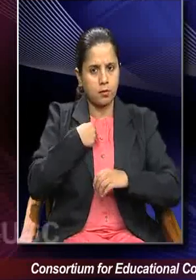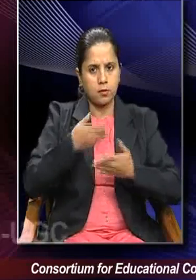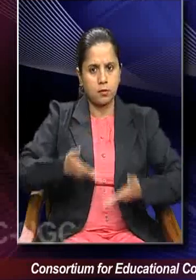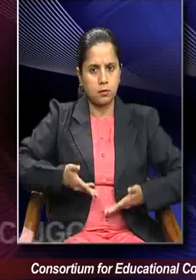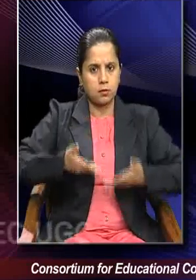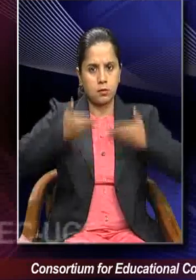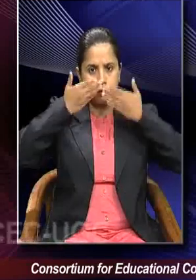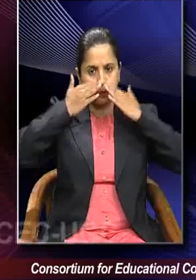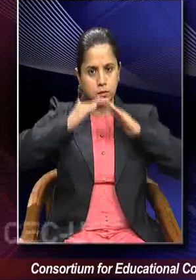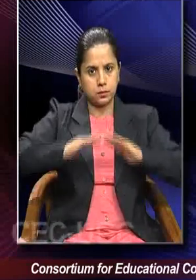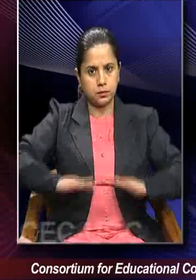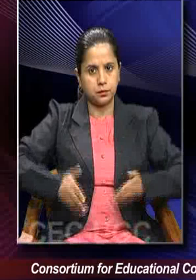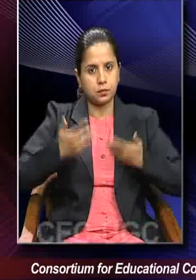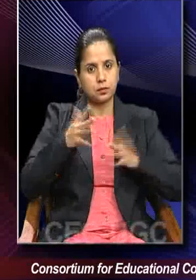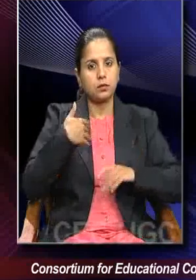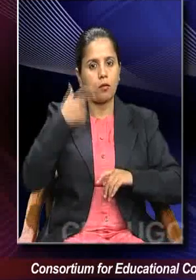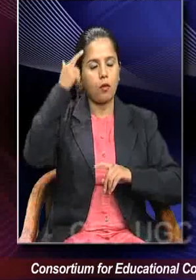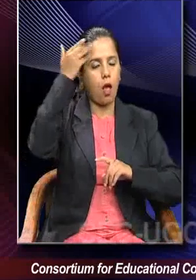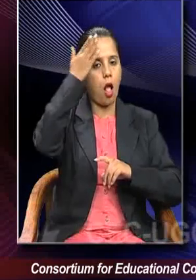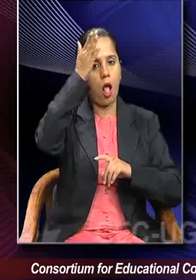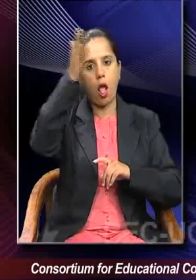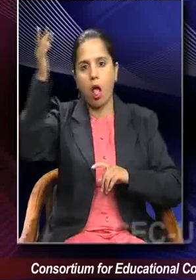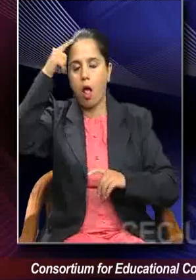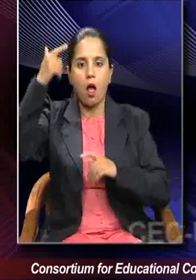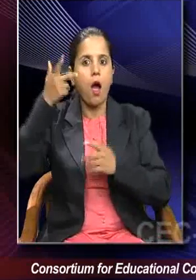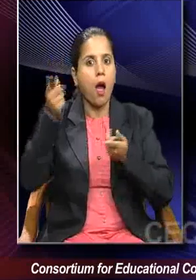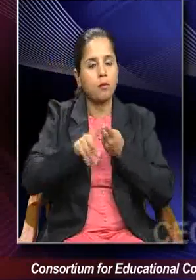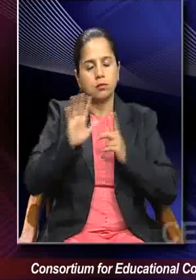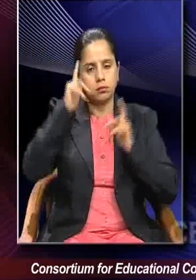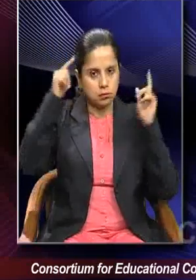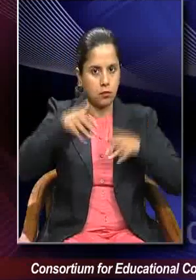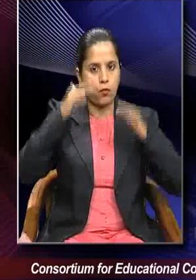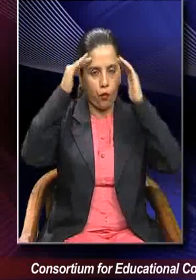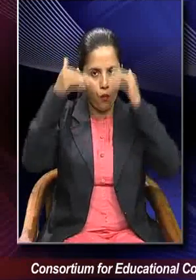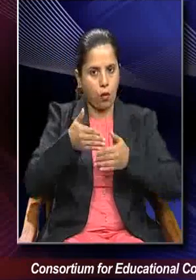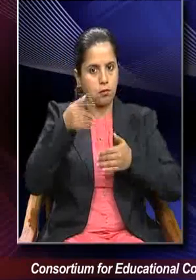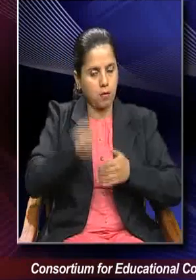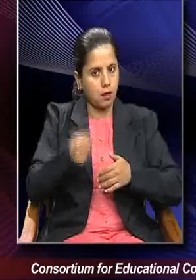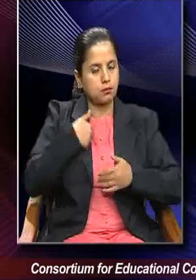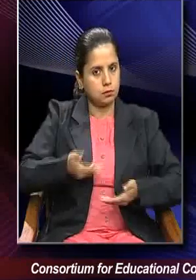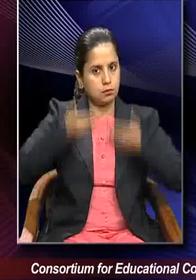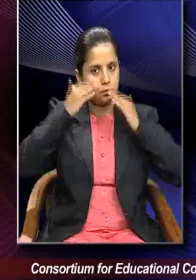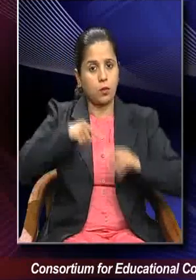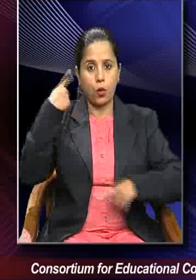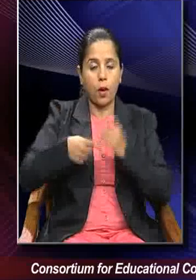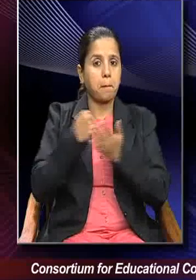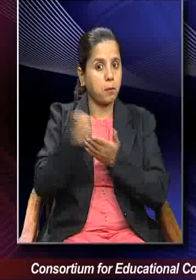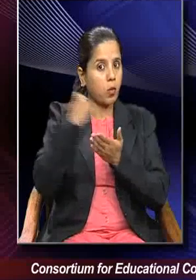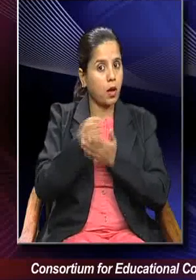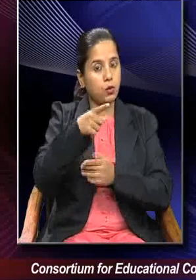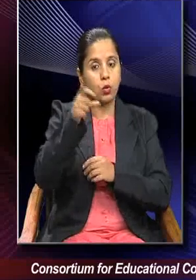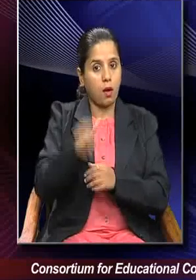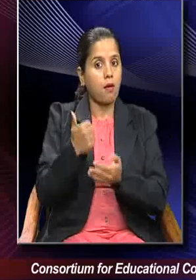breath whenever your thoughts stray. Regular practices can actually eventually help